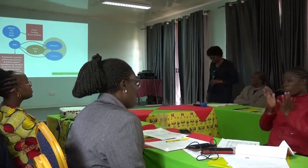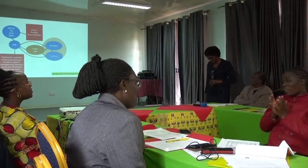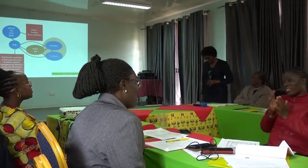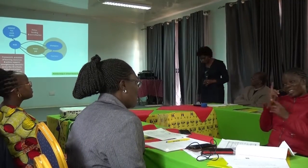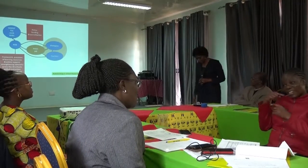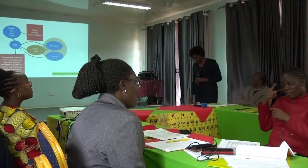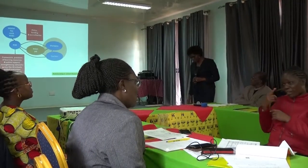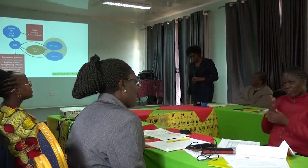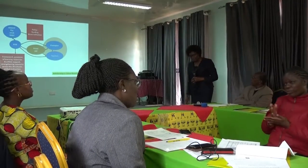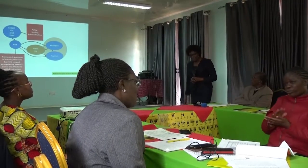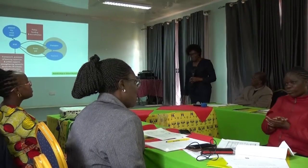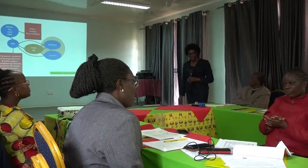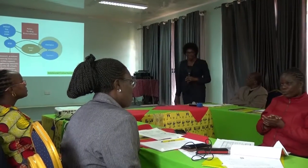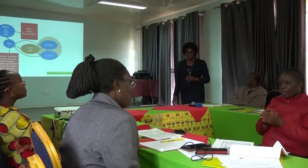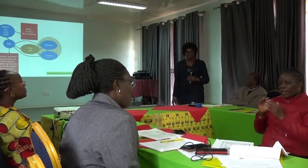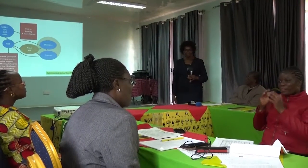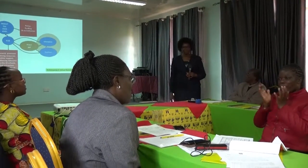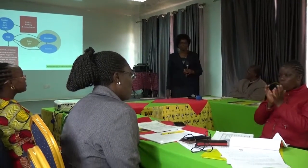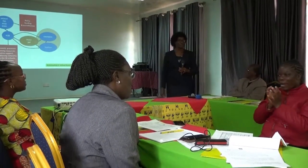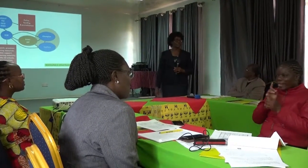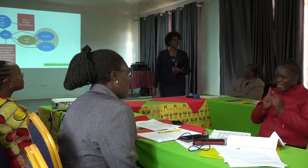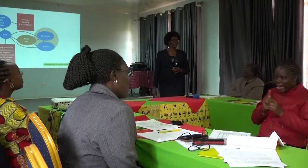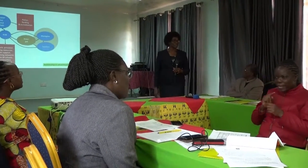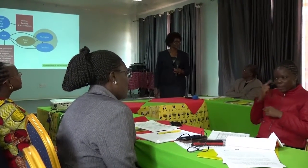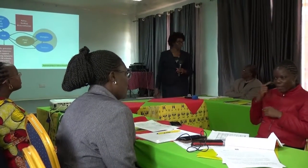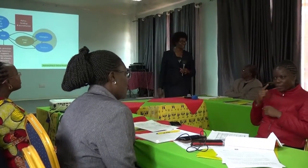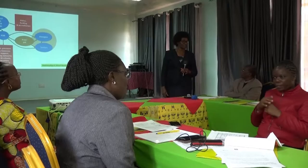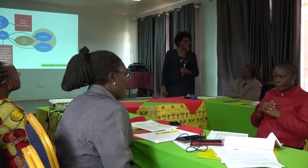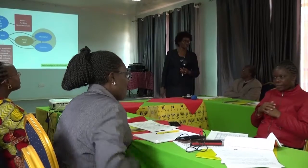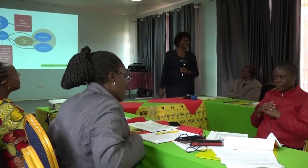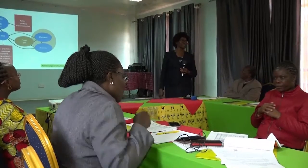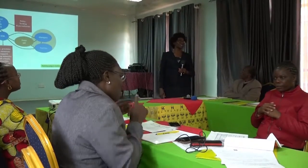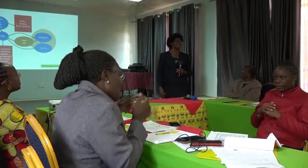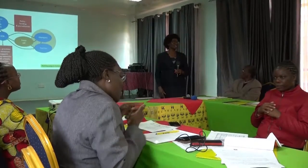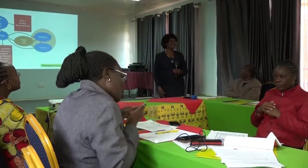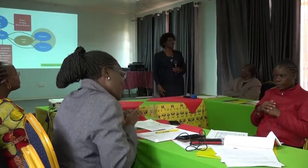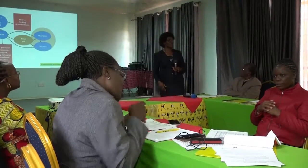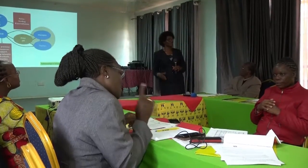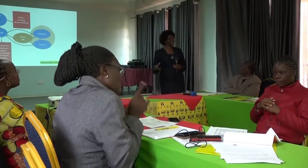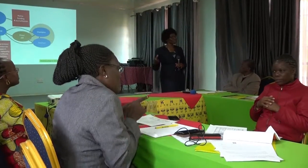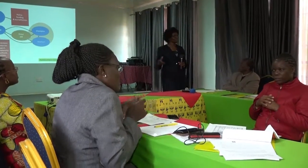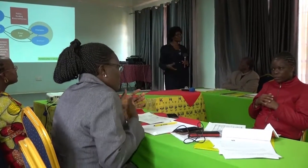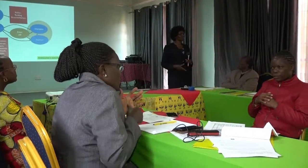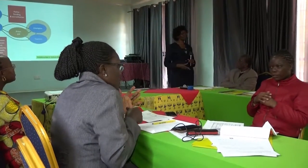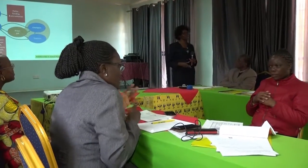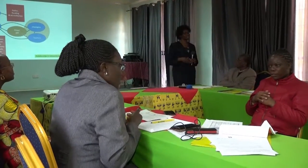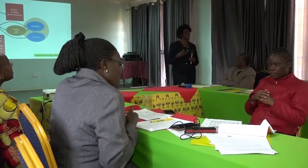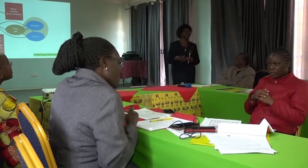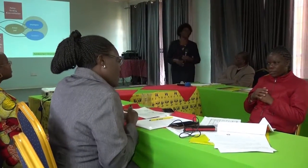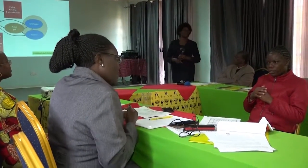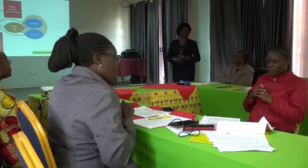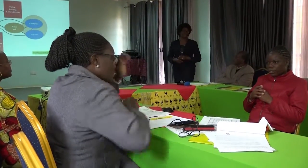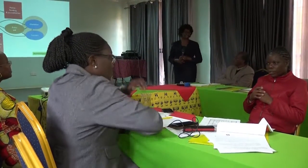implementation framework, and we will go and review it. We shall review it. If it's okay, it goes. If not,